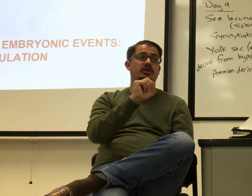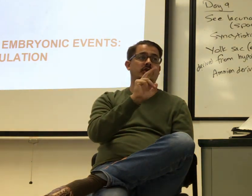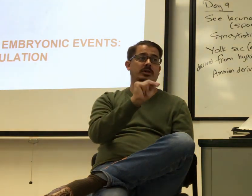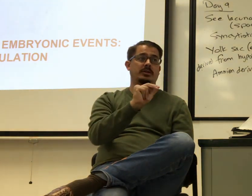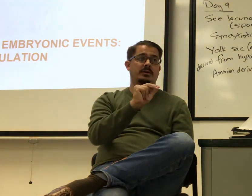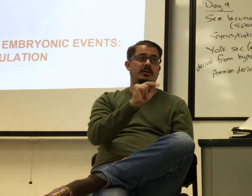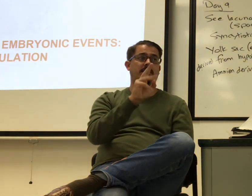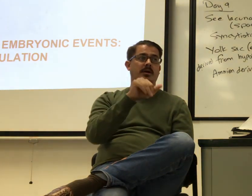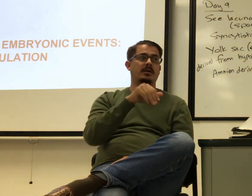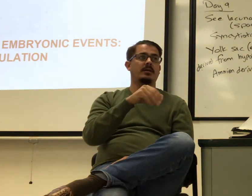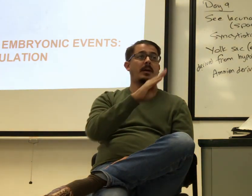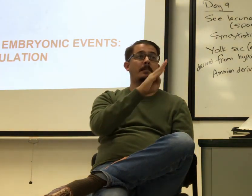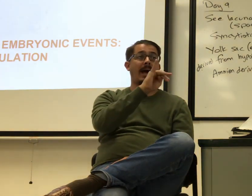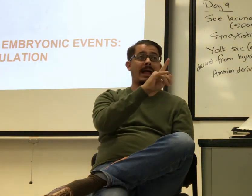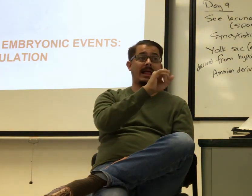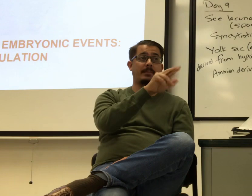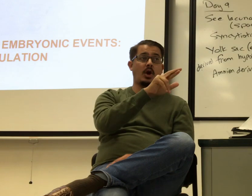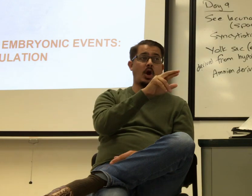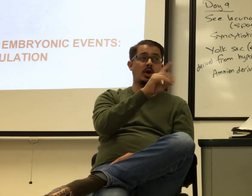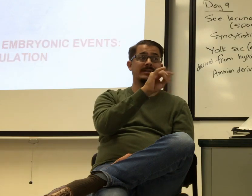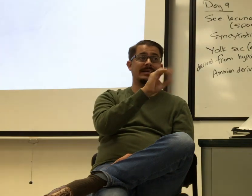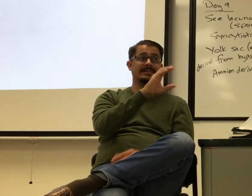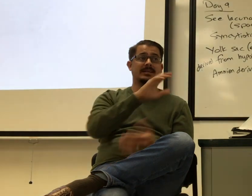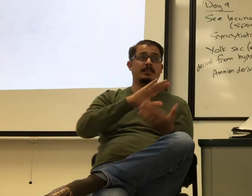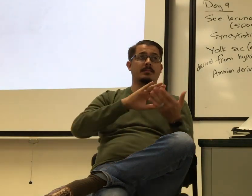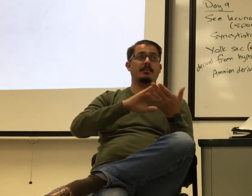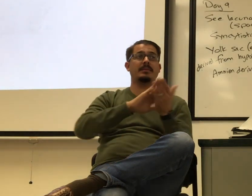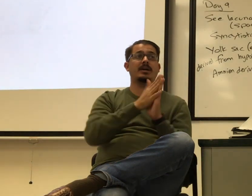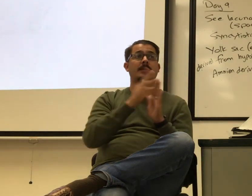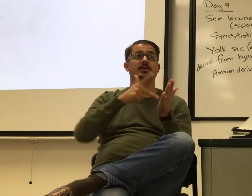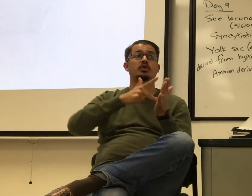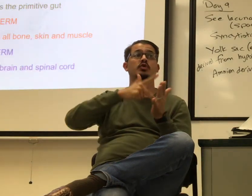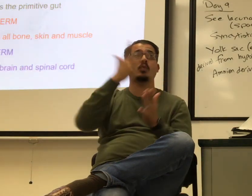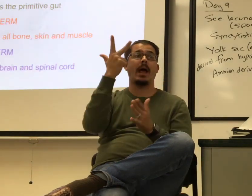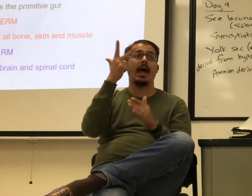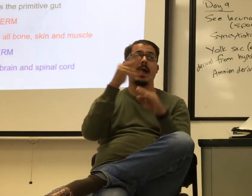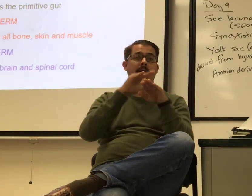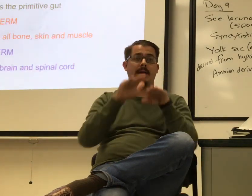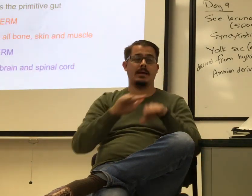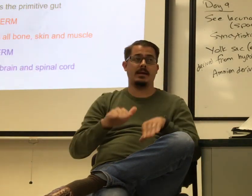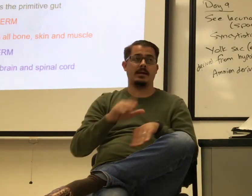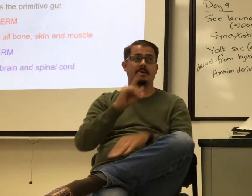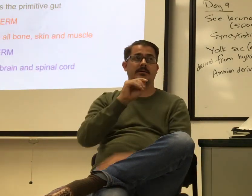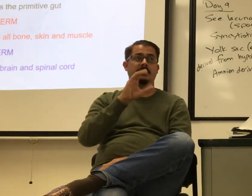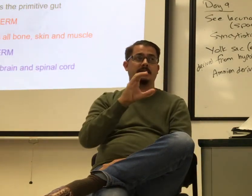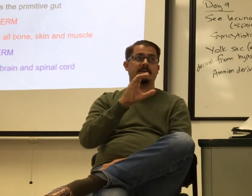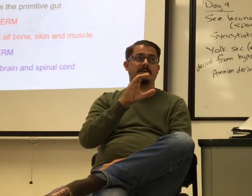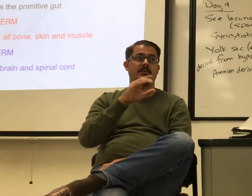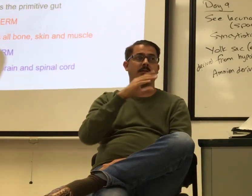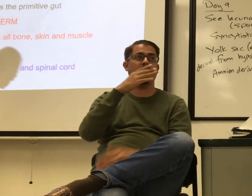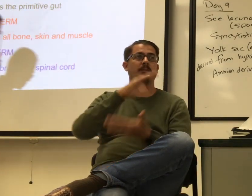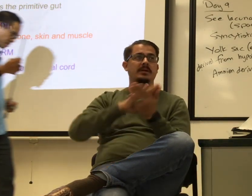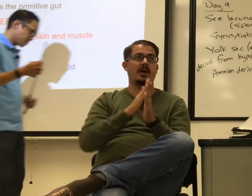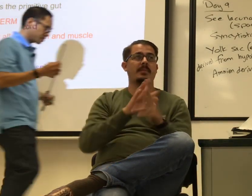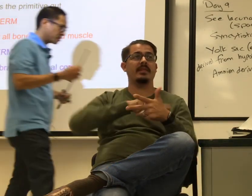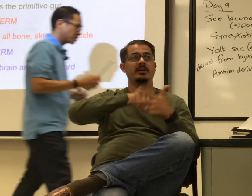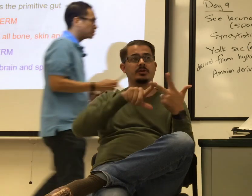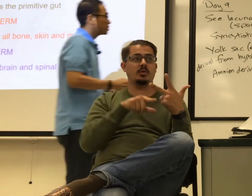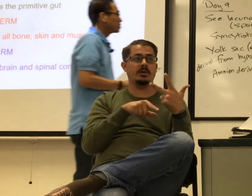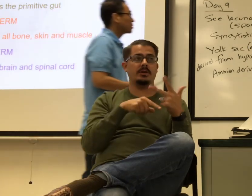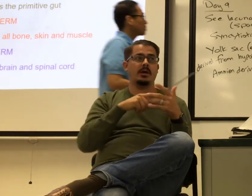will become a trilaminar disc. And that trilaminar disc will become these three primary germ layers.